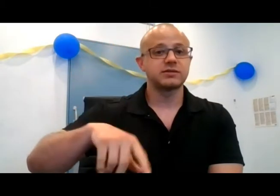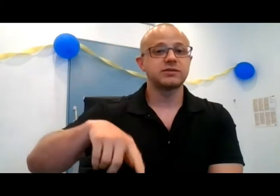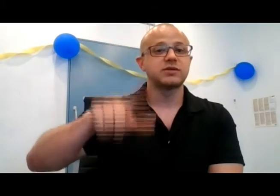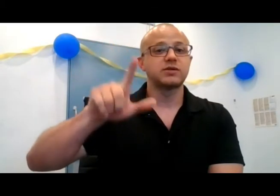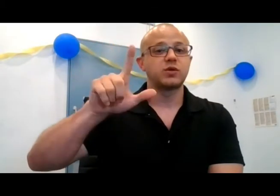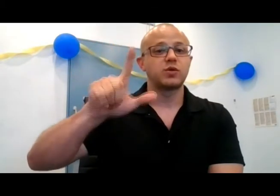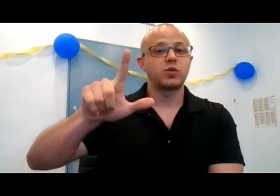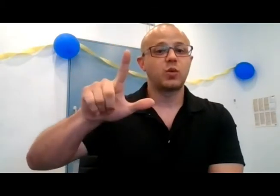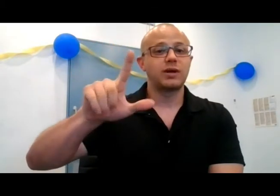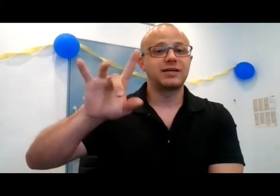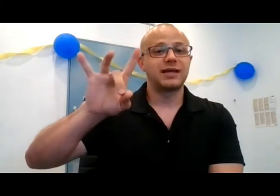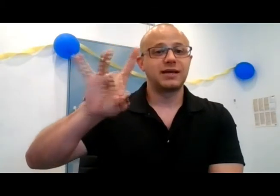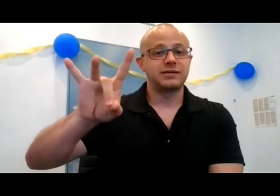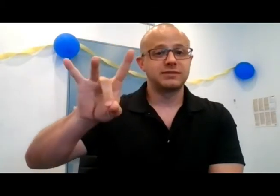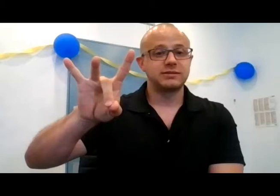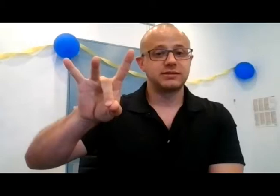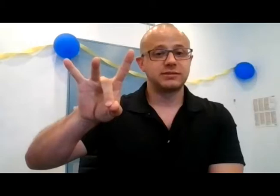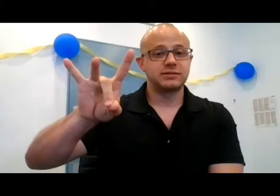27.